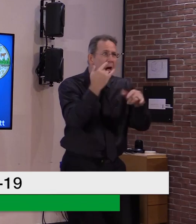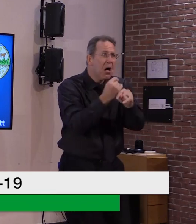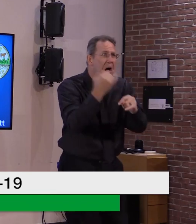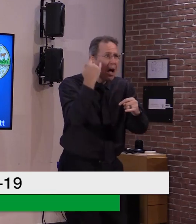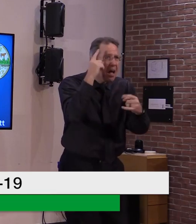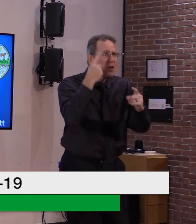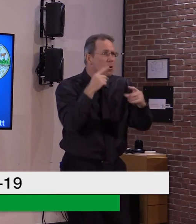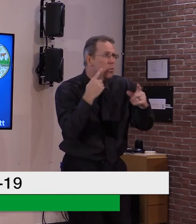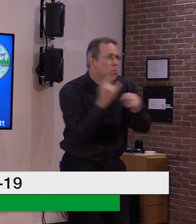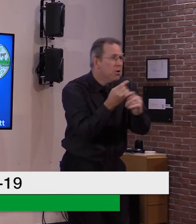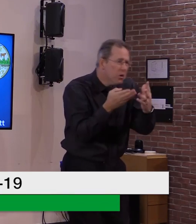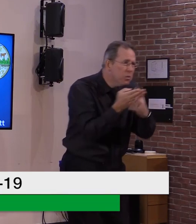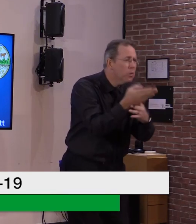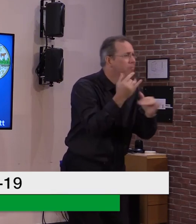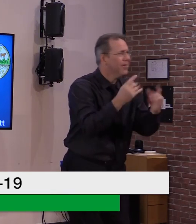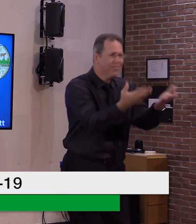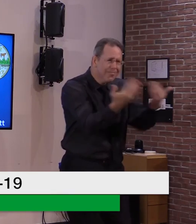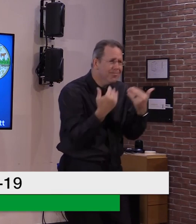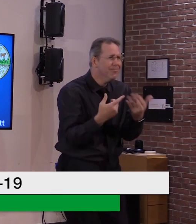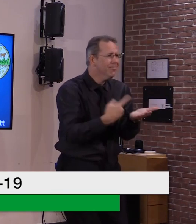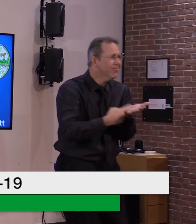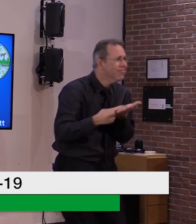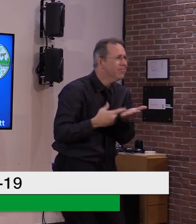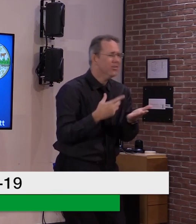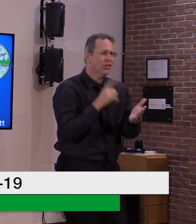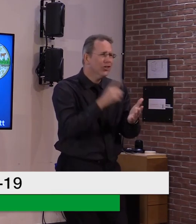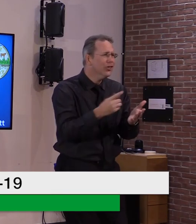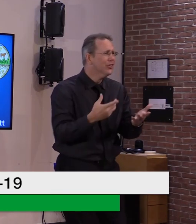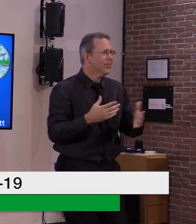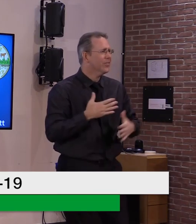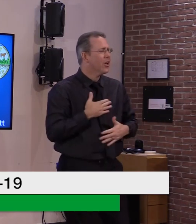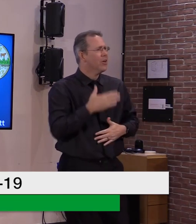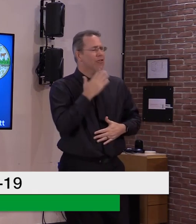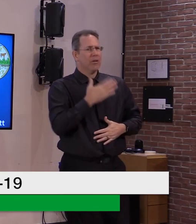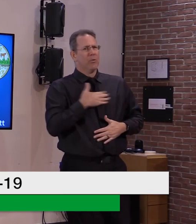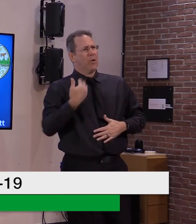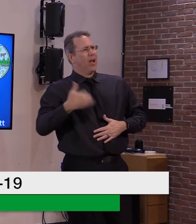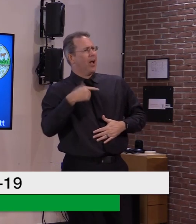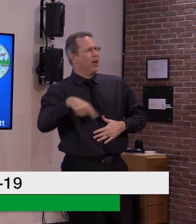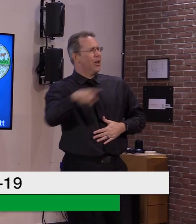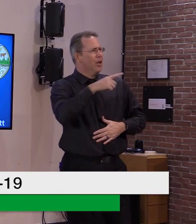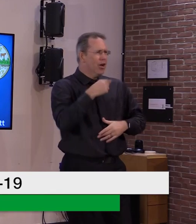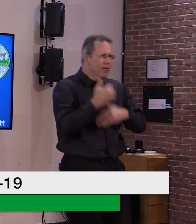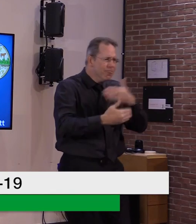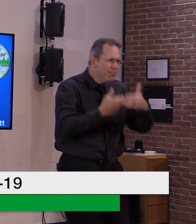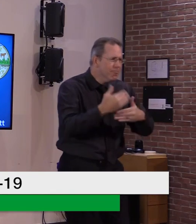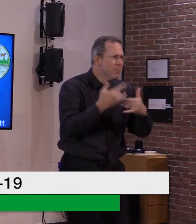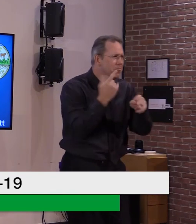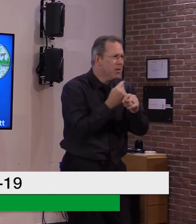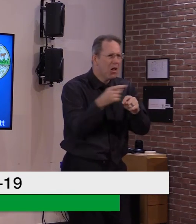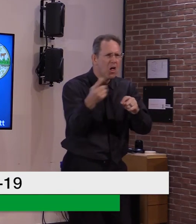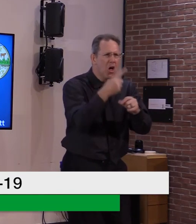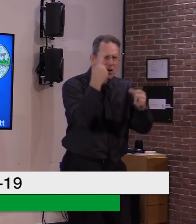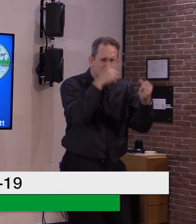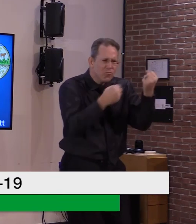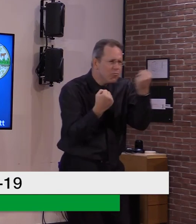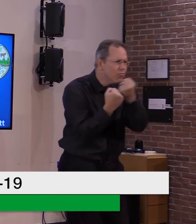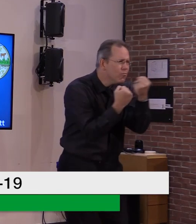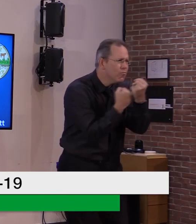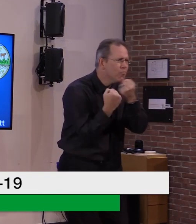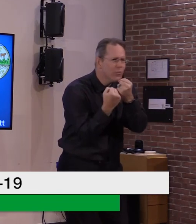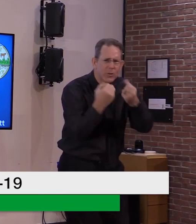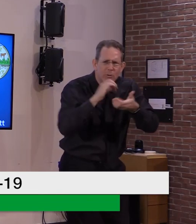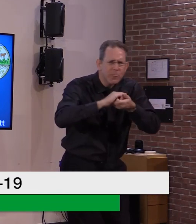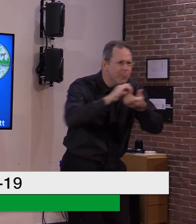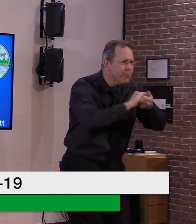to be surrounded by such a competent team such a talented team across the board throughout state